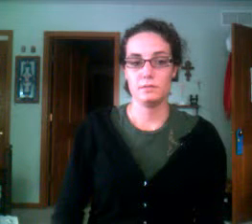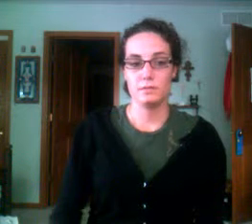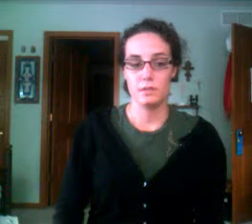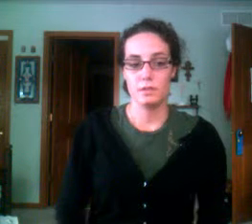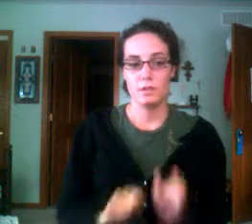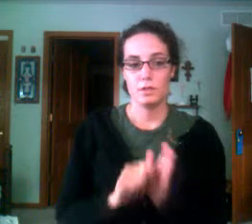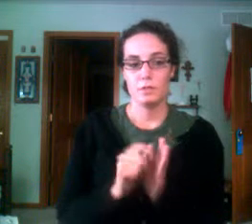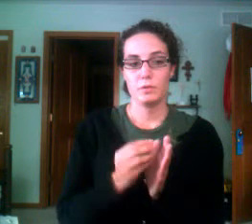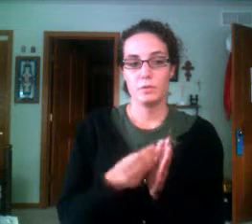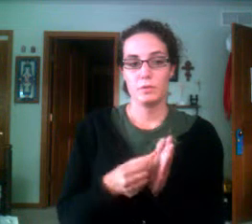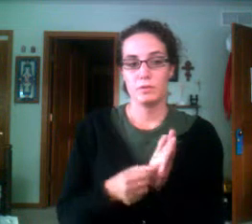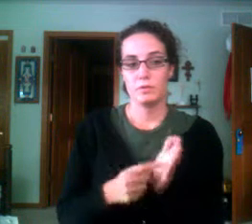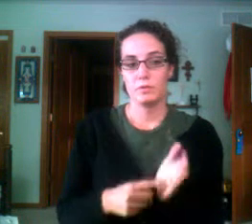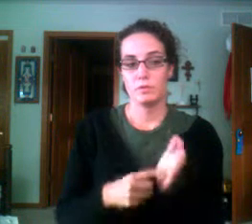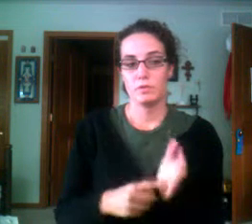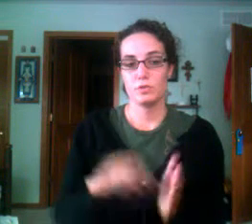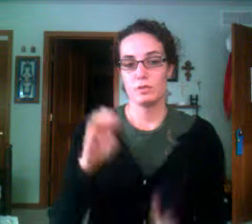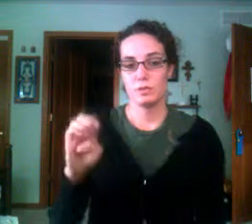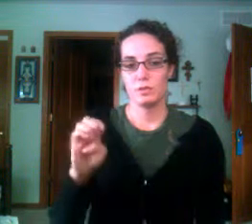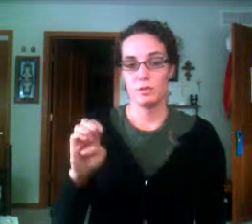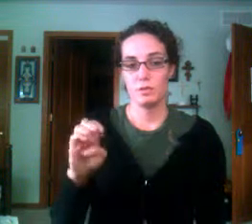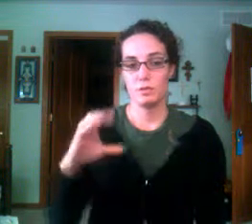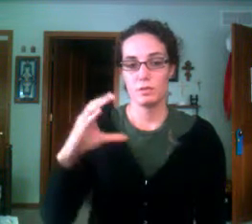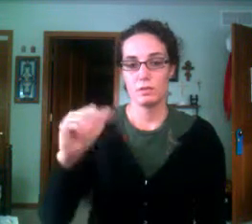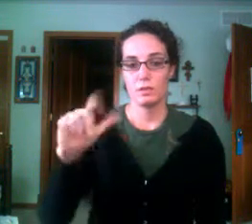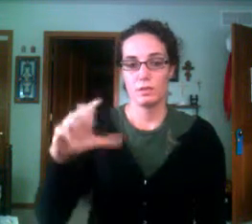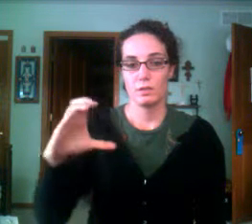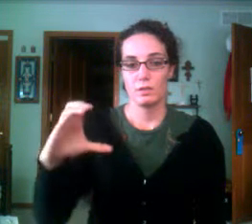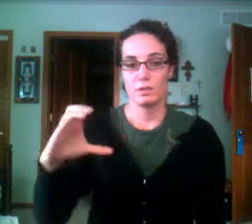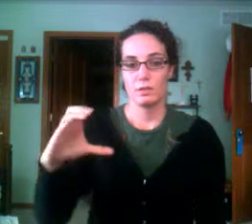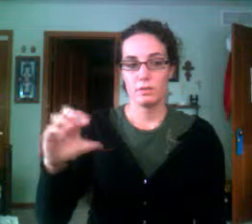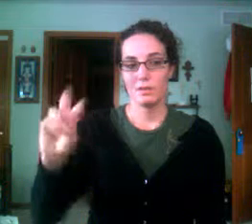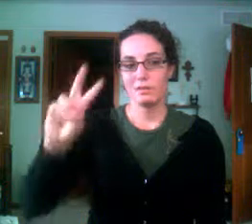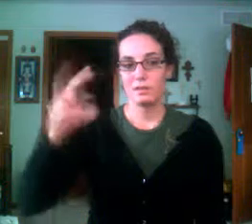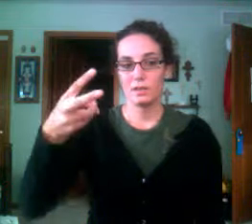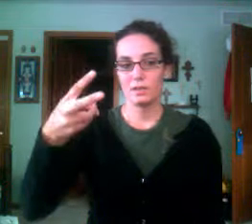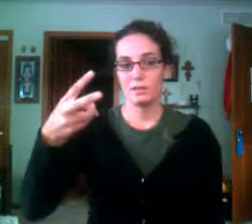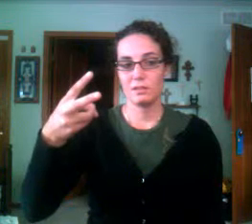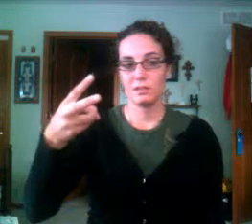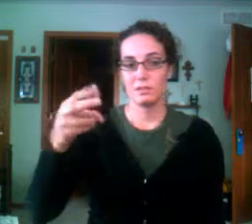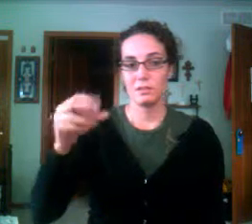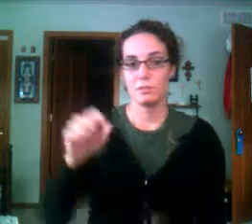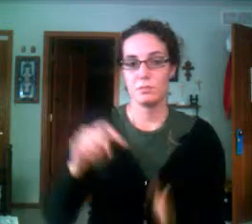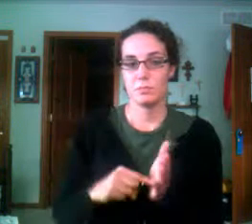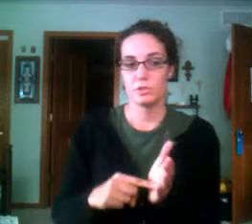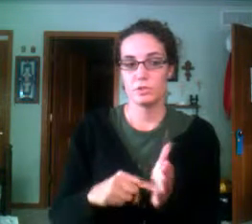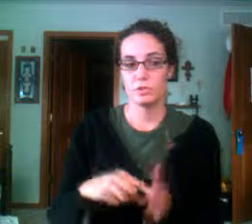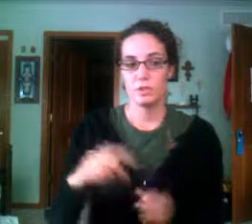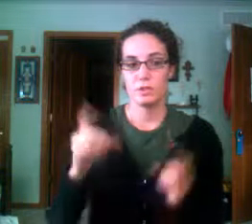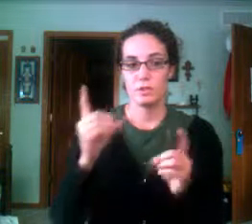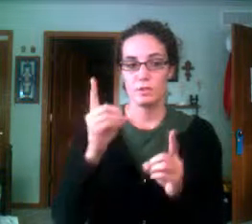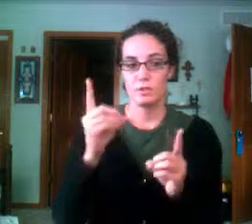e approximately on the calculator. You go second, and then press the division key over here.